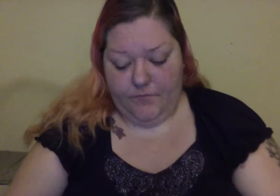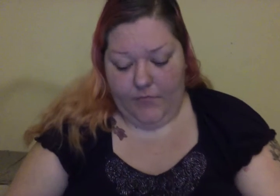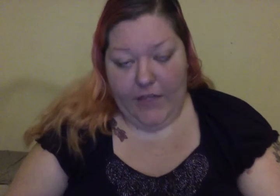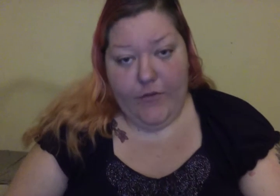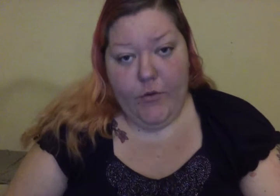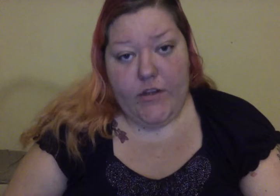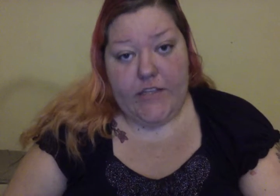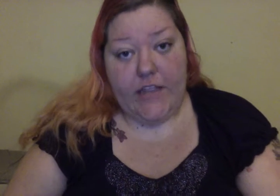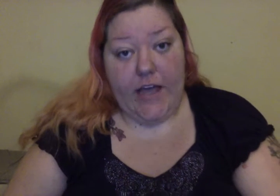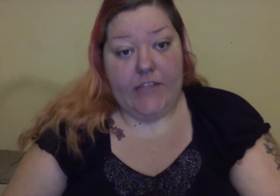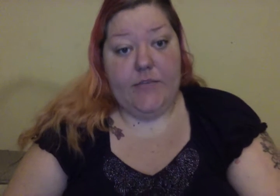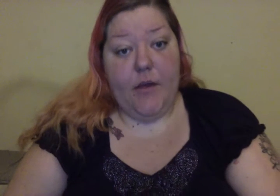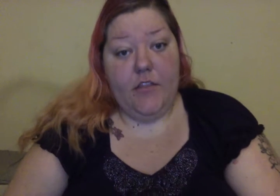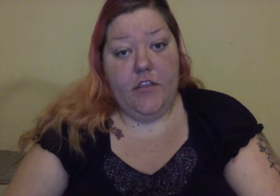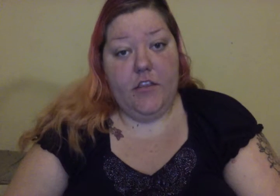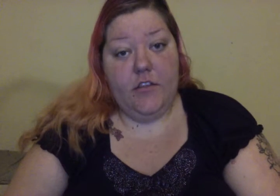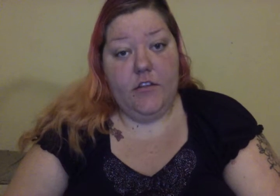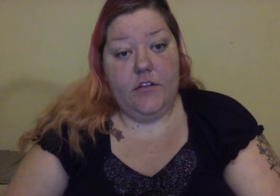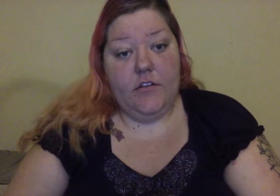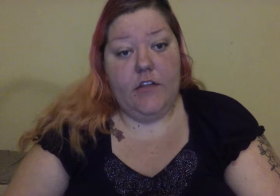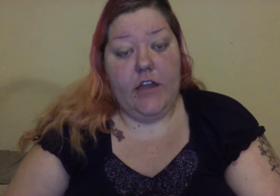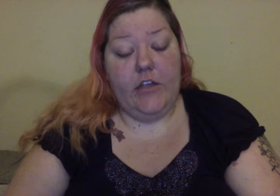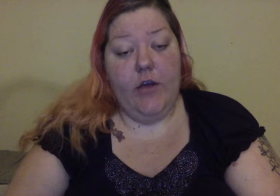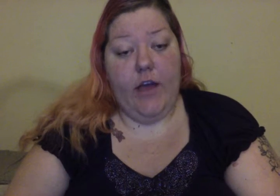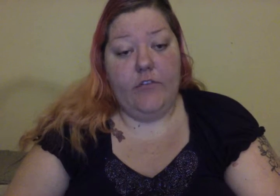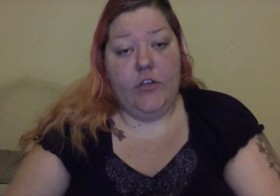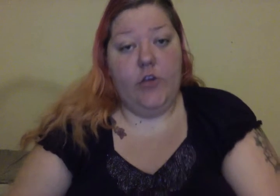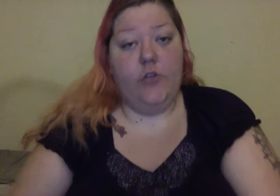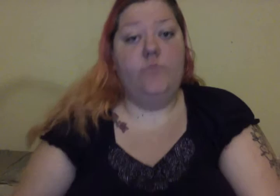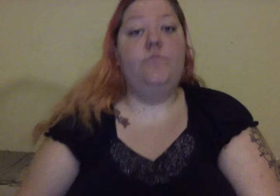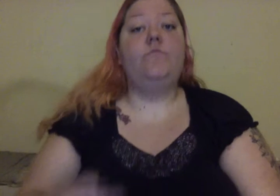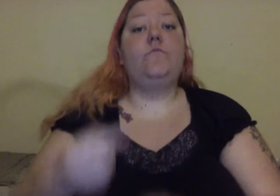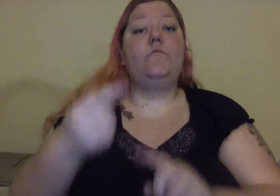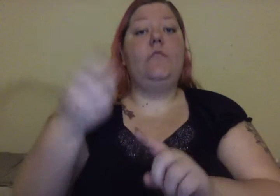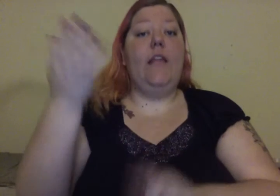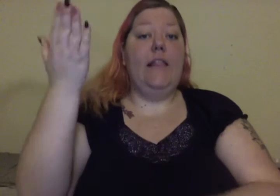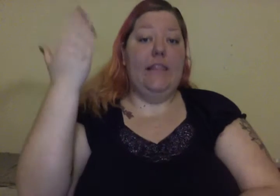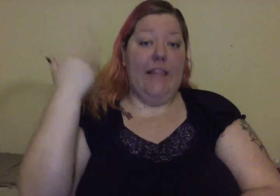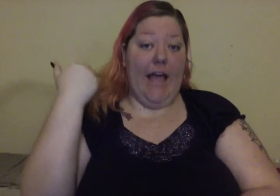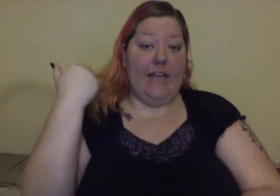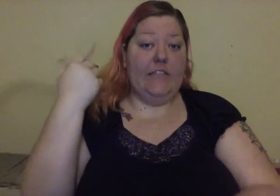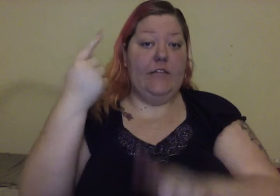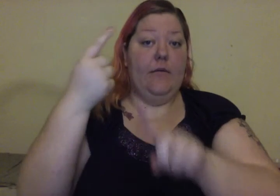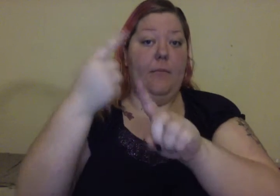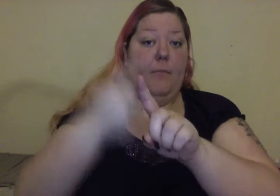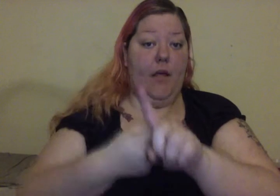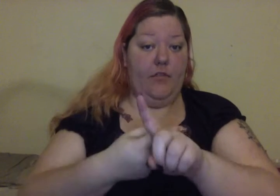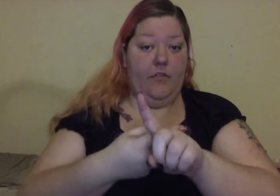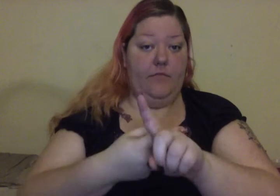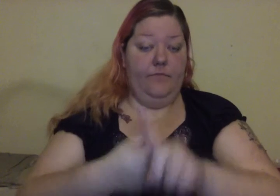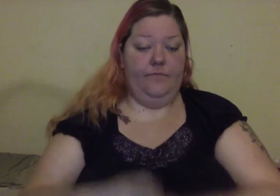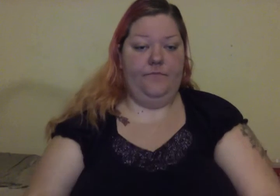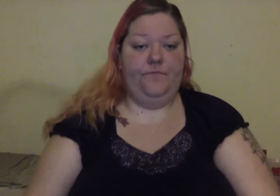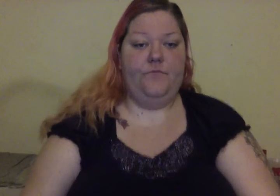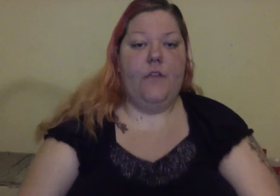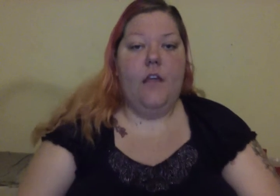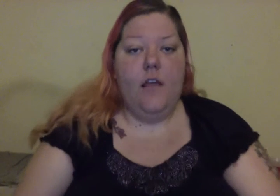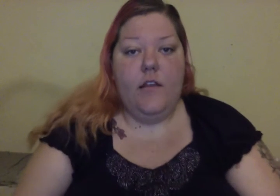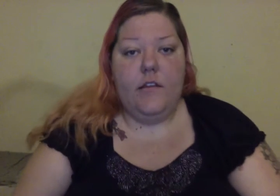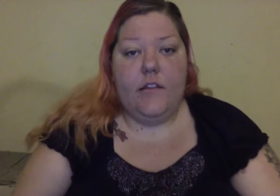If you want to say last month, then you have to do last month. Now let's